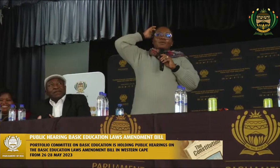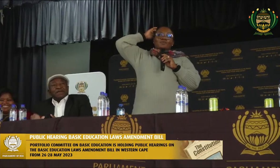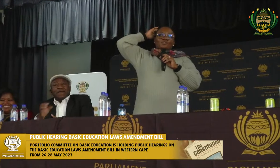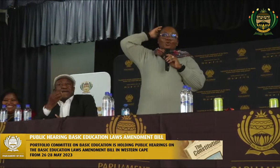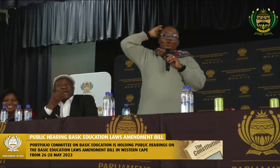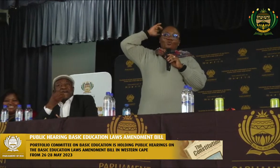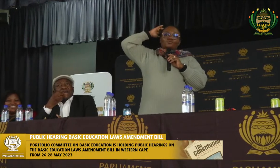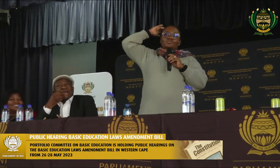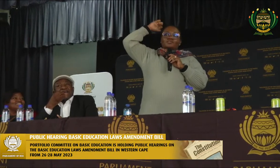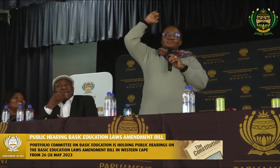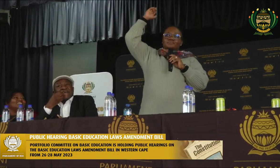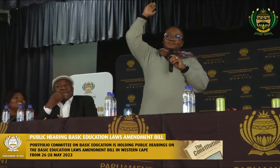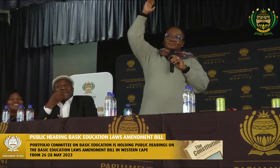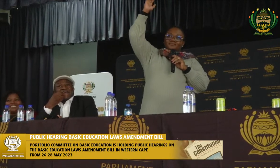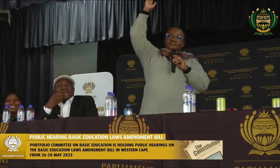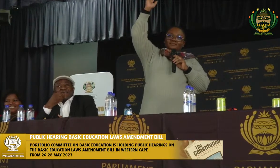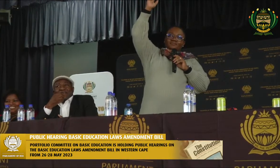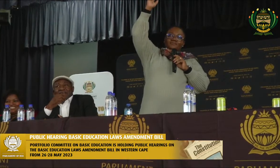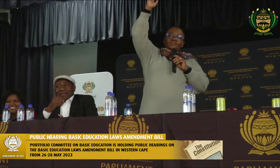And probably to